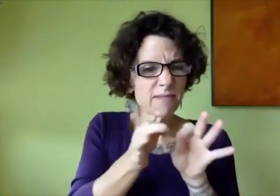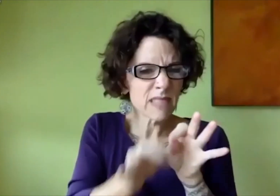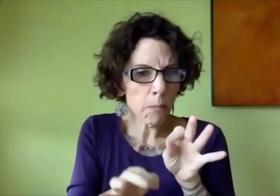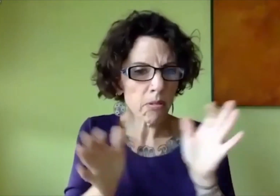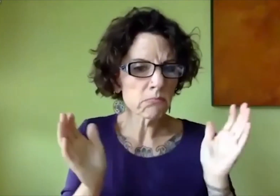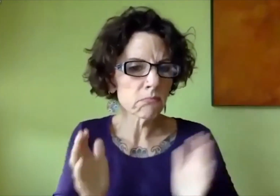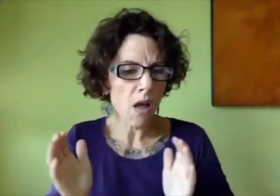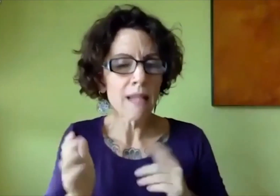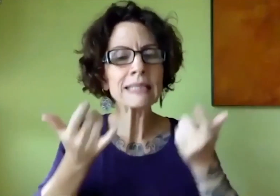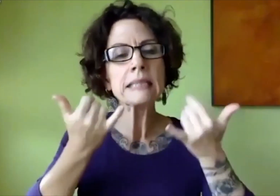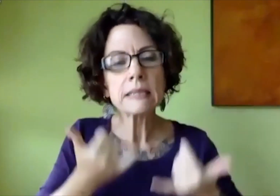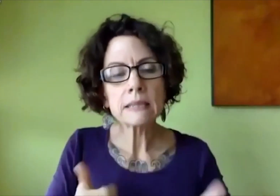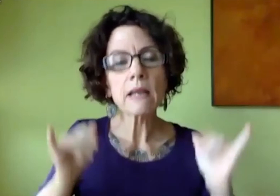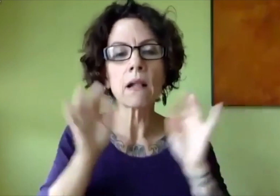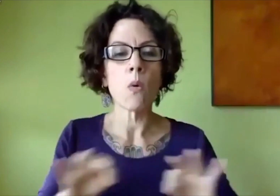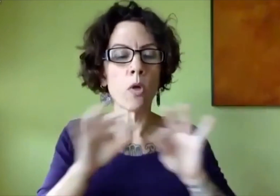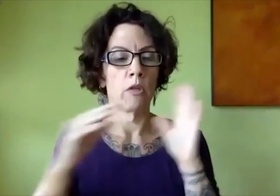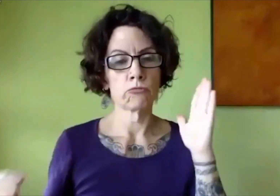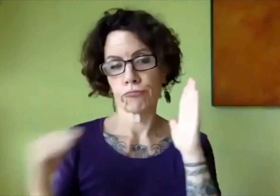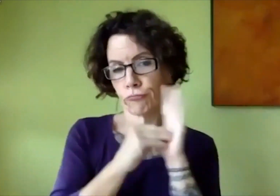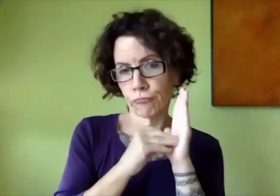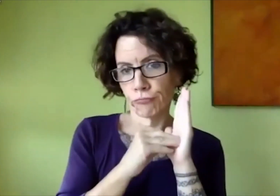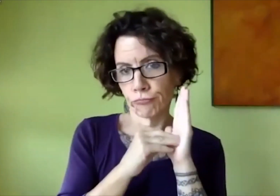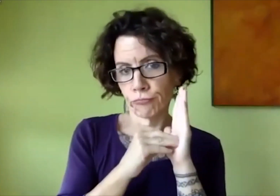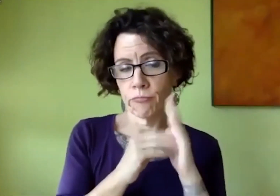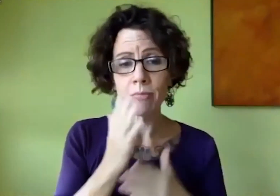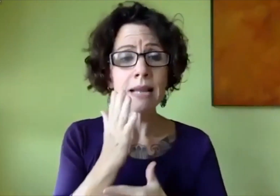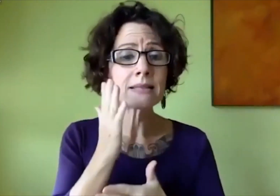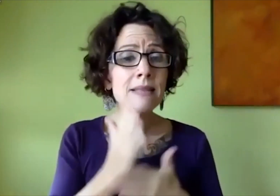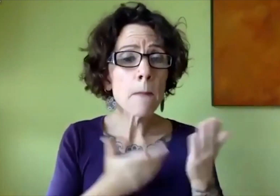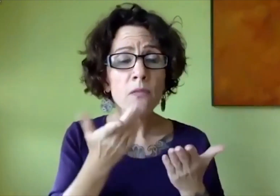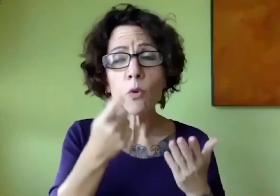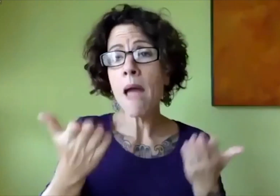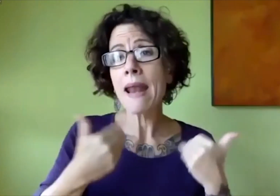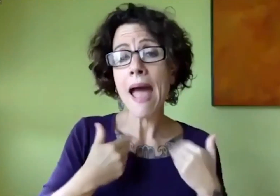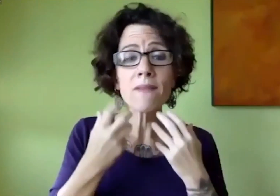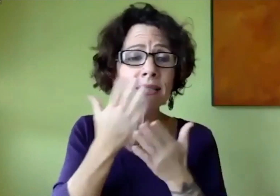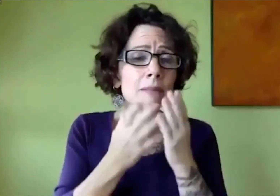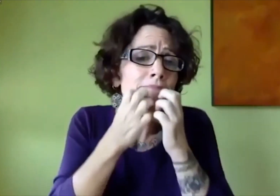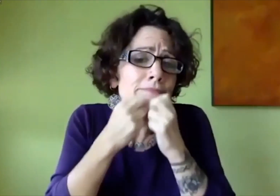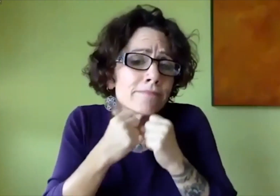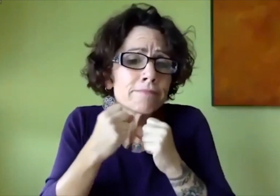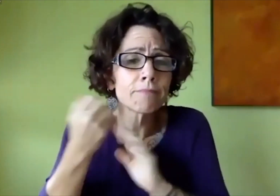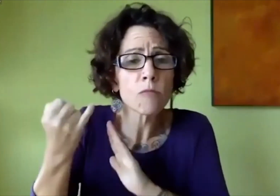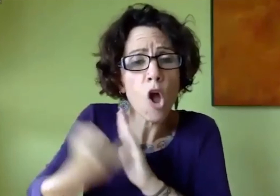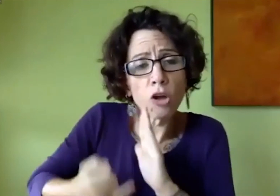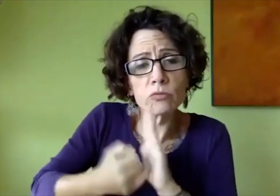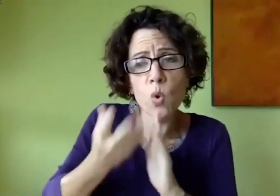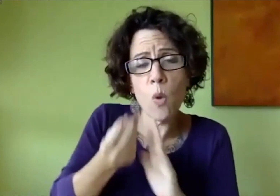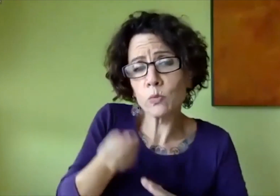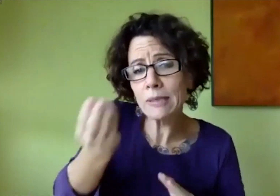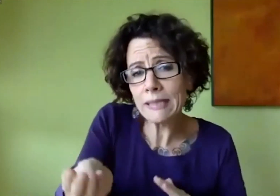Even if you have a small estate, it's still worth documenting. You may have some